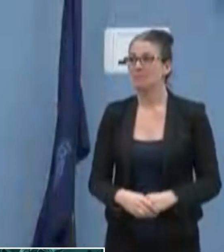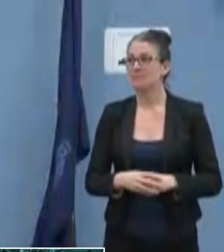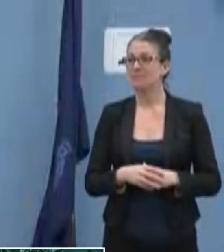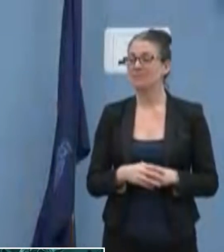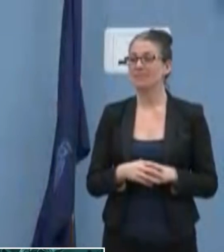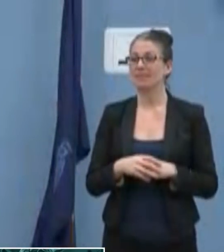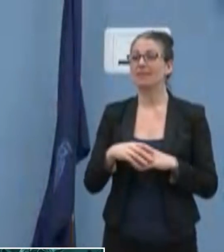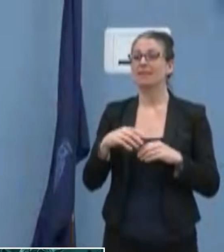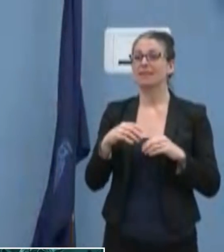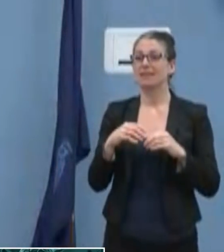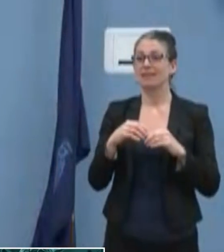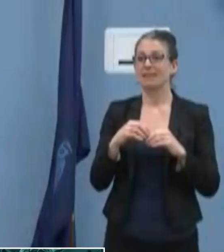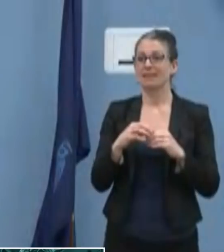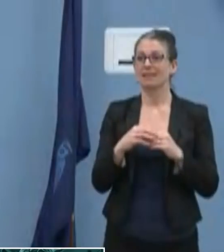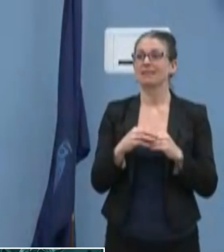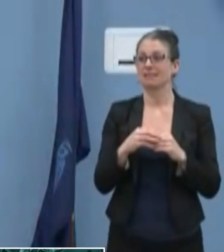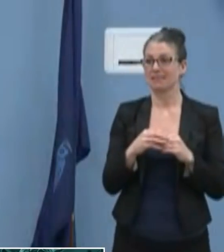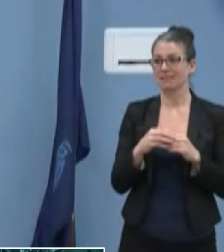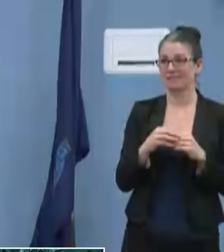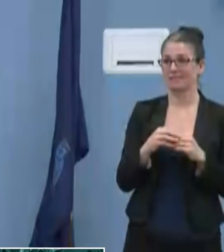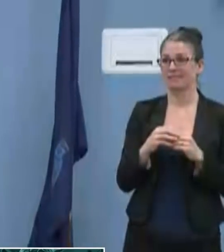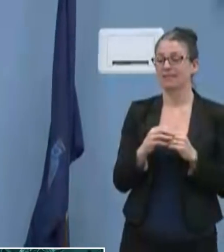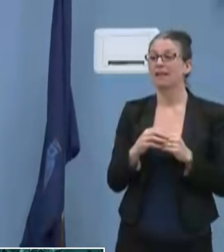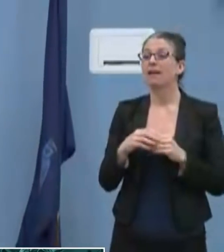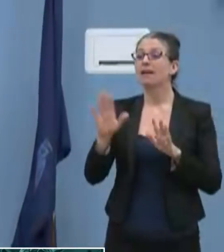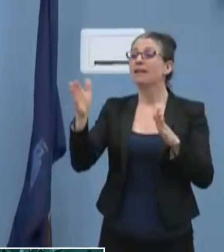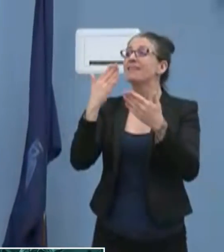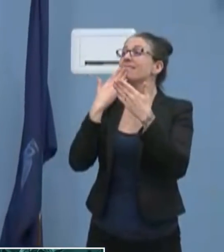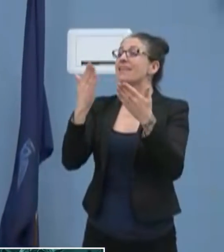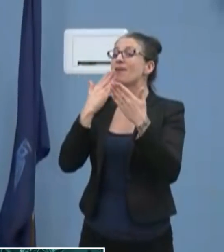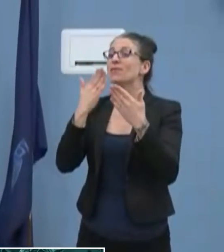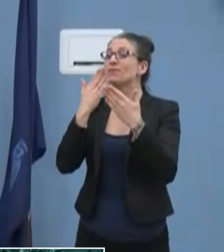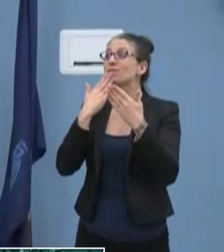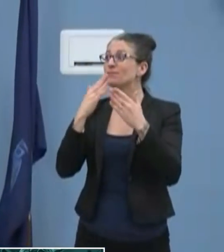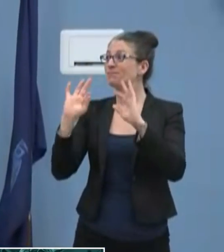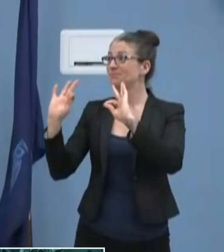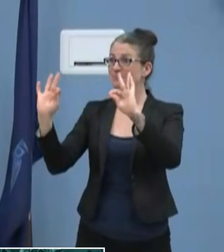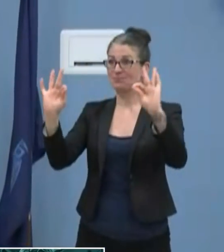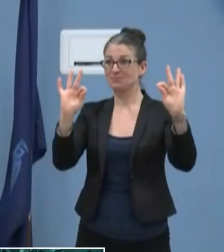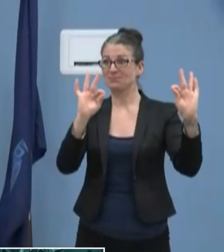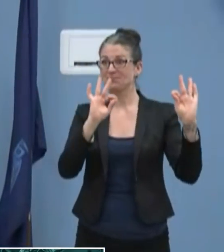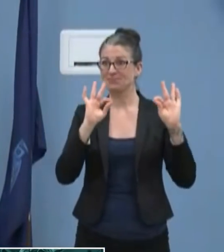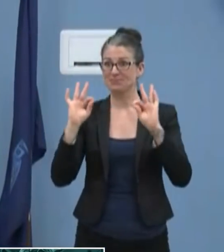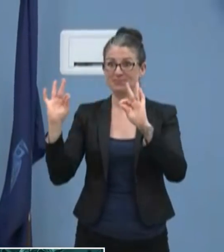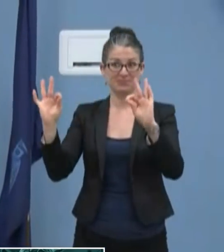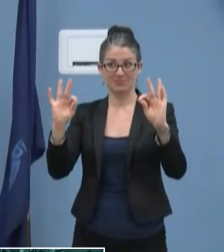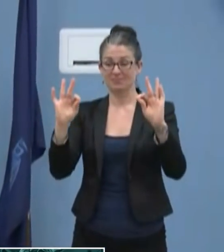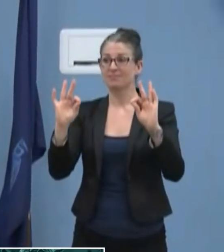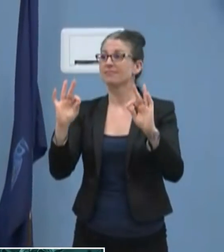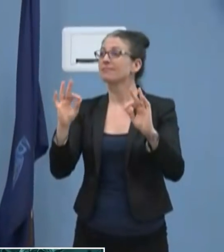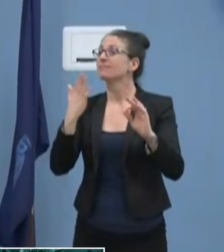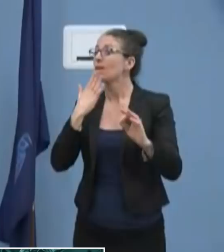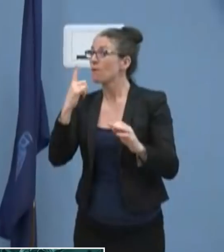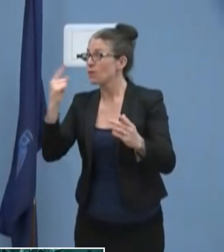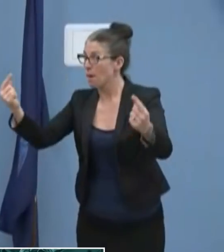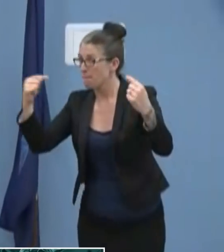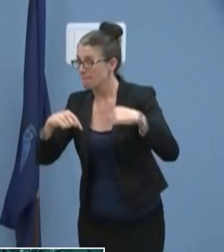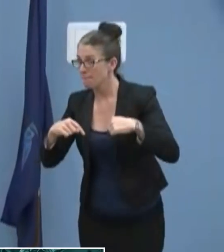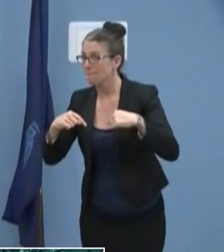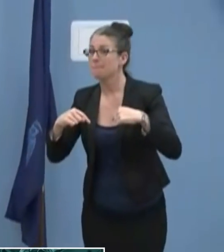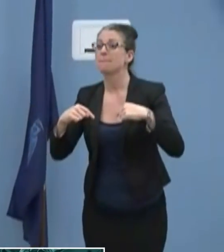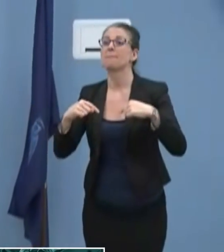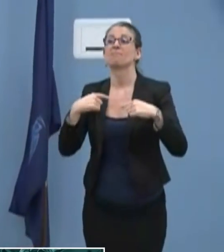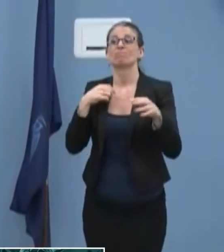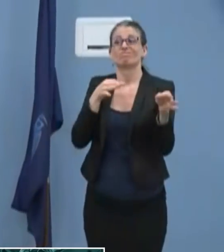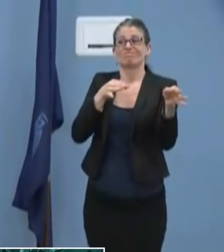Good morning. Thank you all for being here. You know that we're living in unprecedented times in the history of our state and the